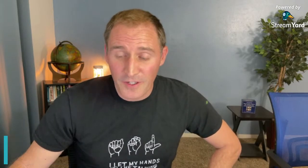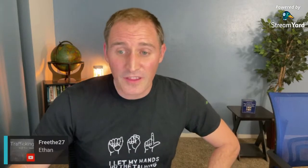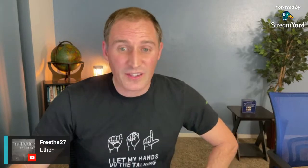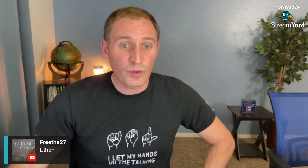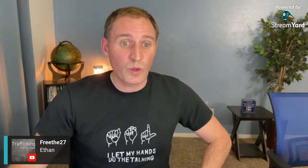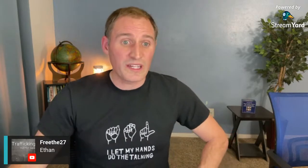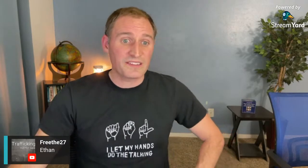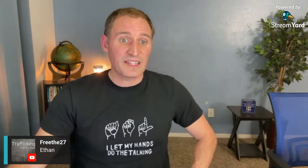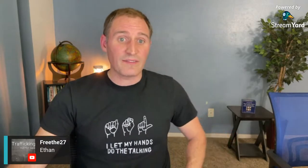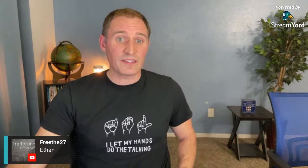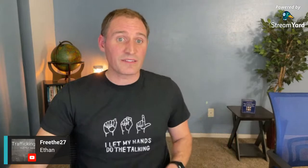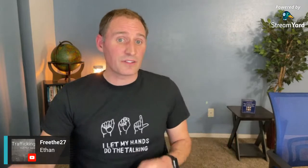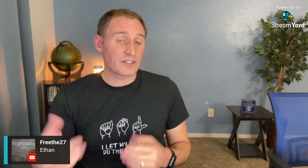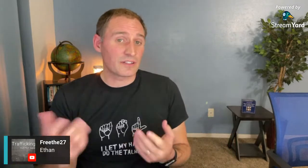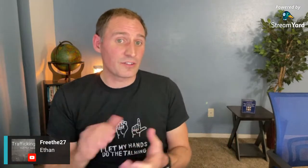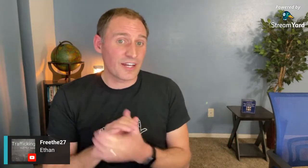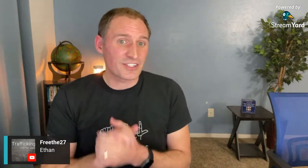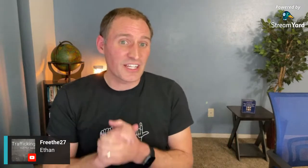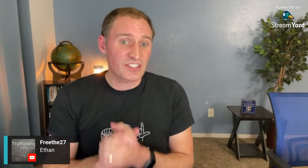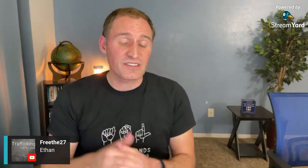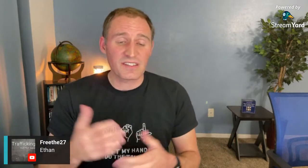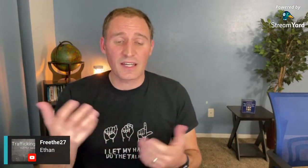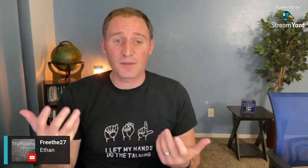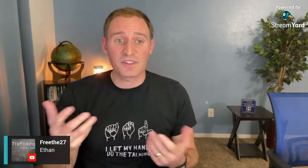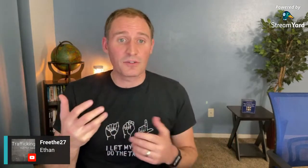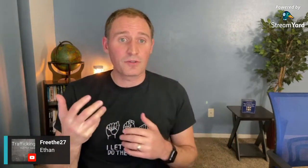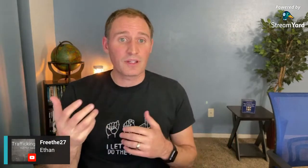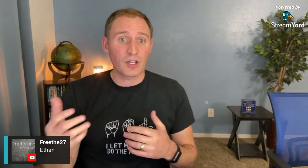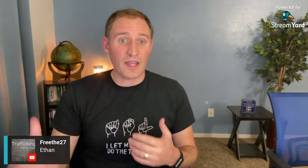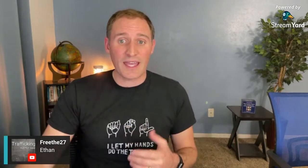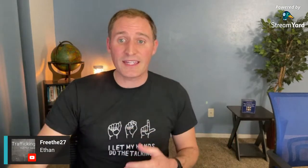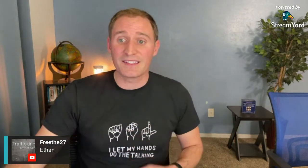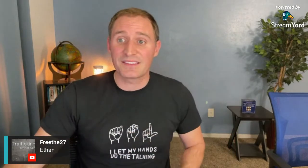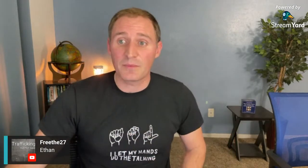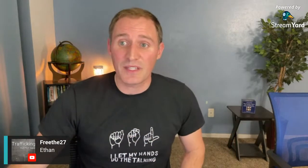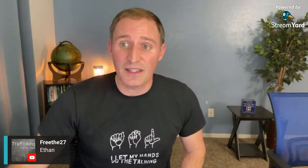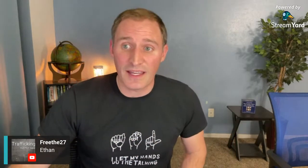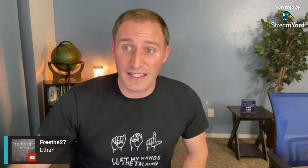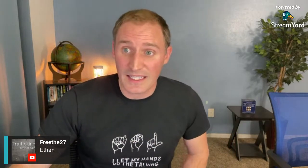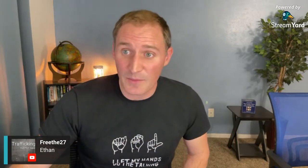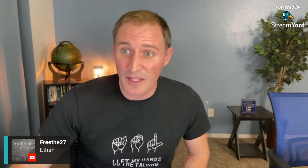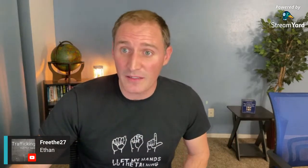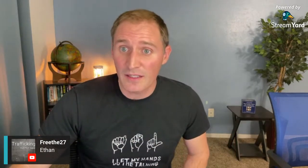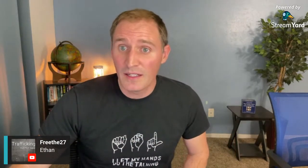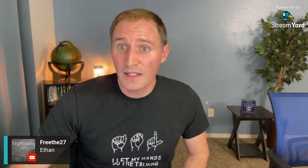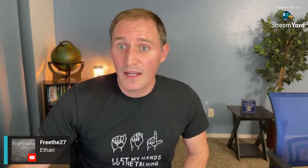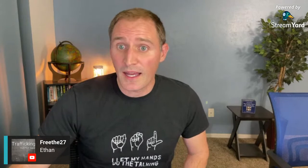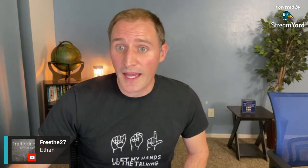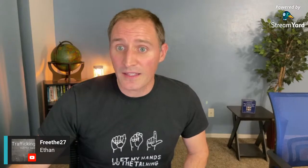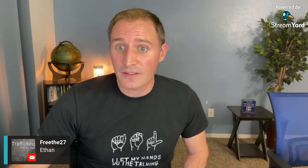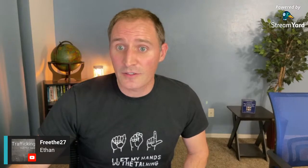the 27. So congratulations. So go ahead and send me an email at